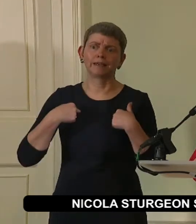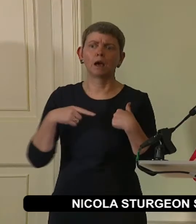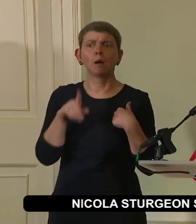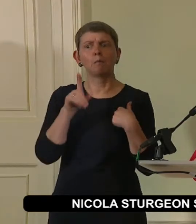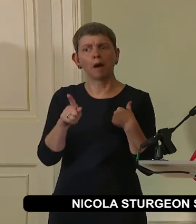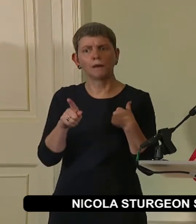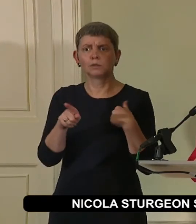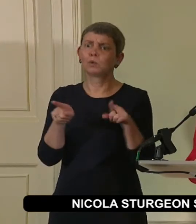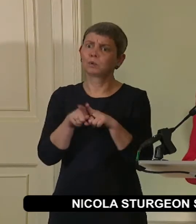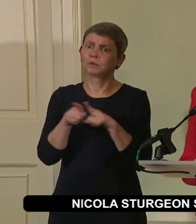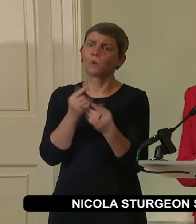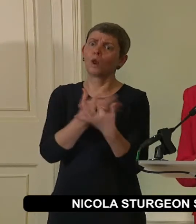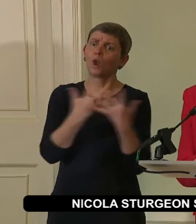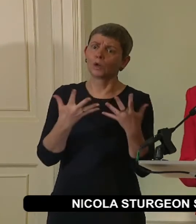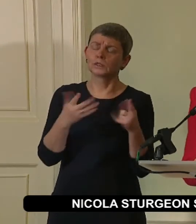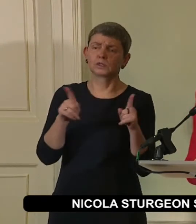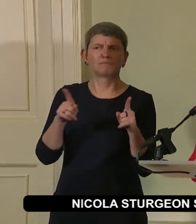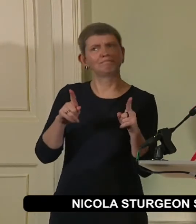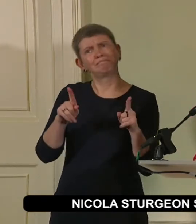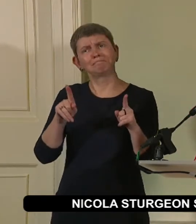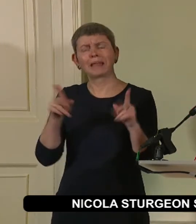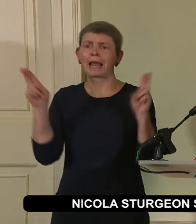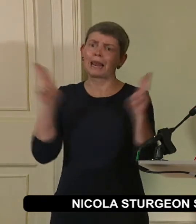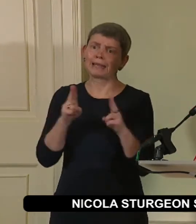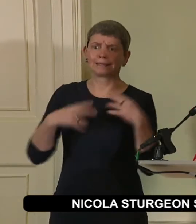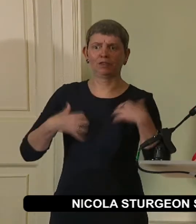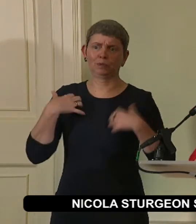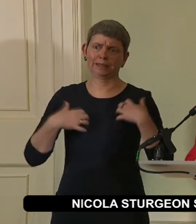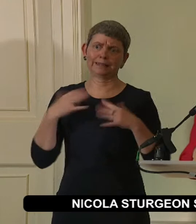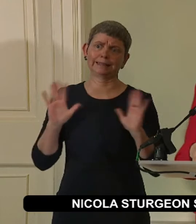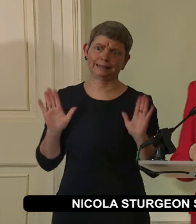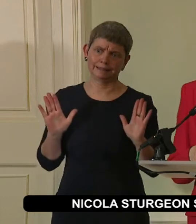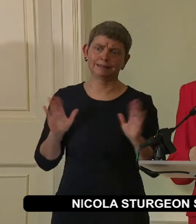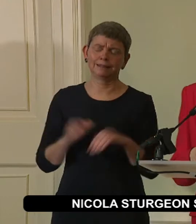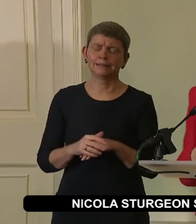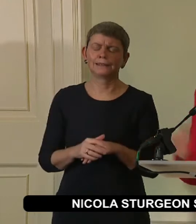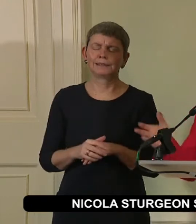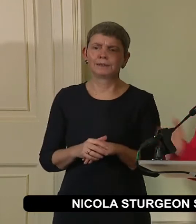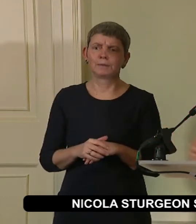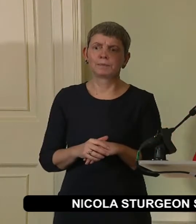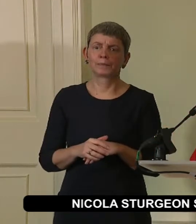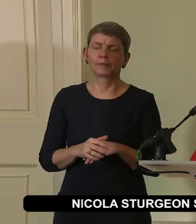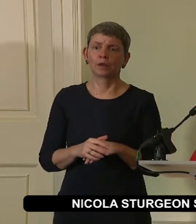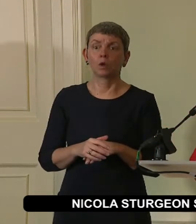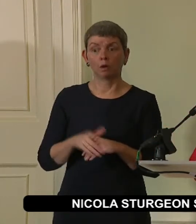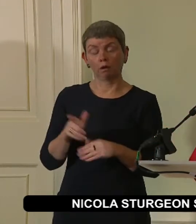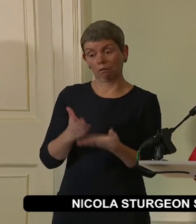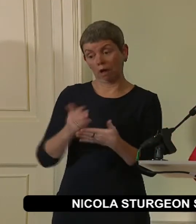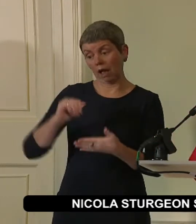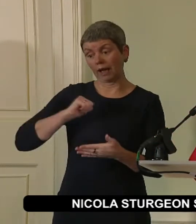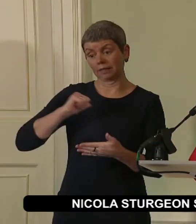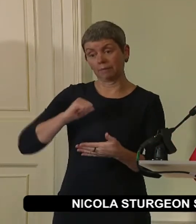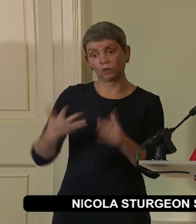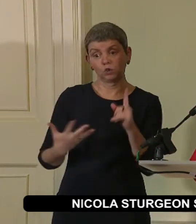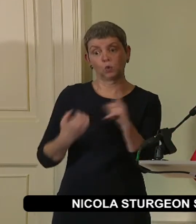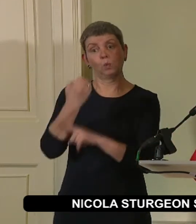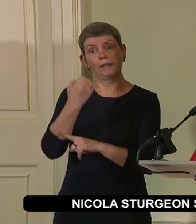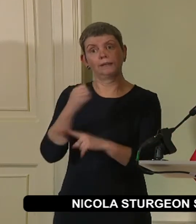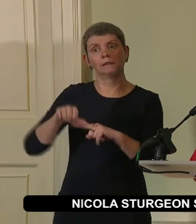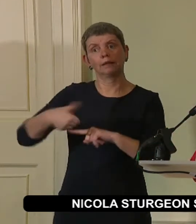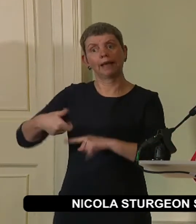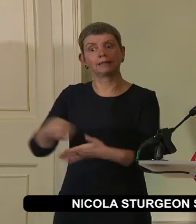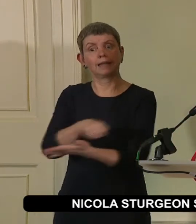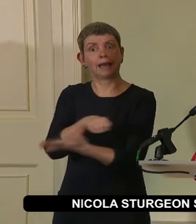let's say, might not be quite so enthusiastic, we are firmly on course to win the next election, while our opponents